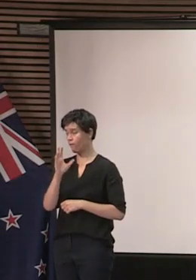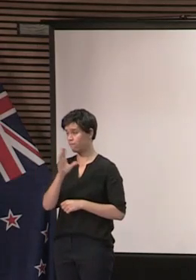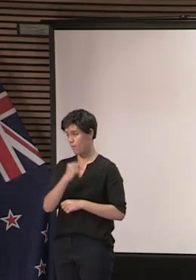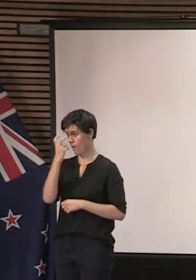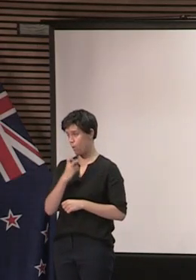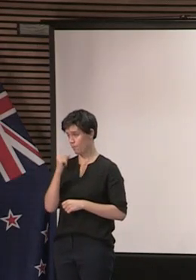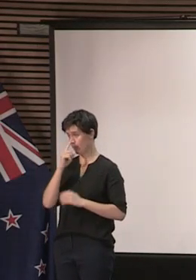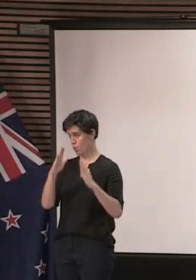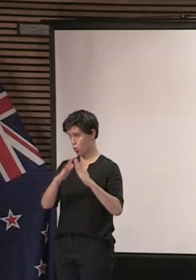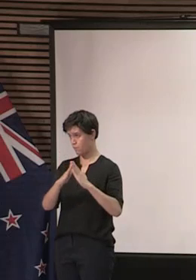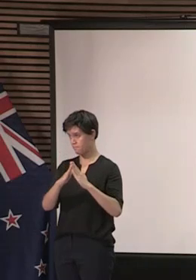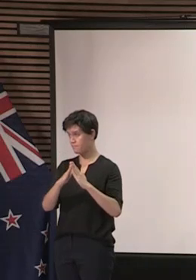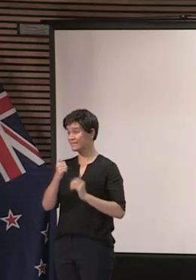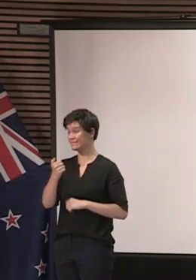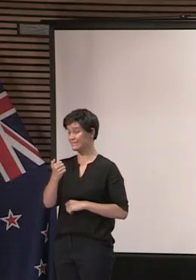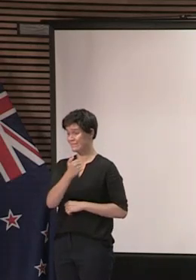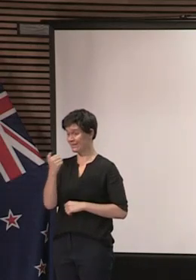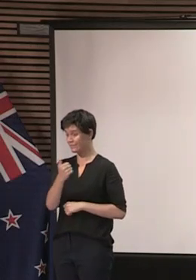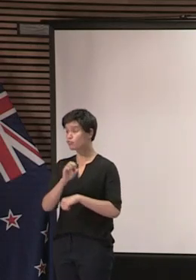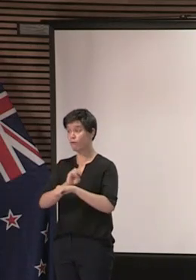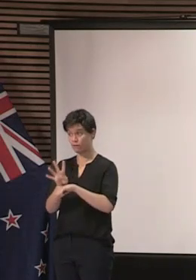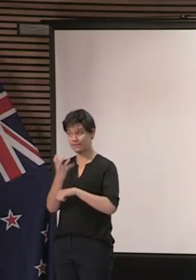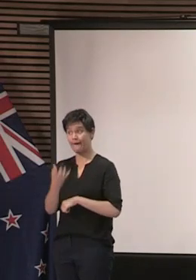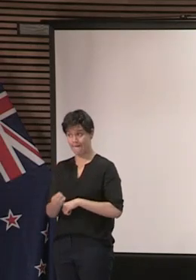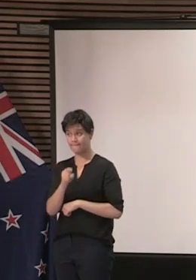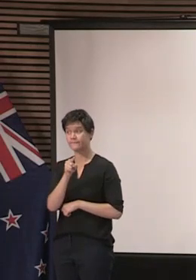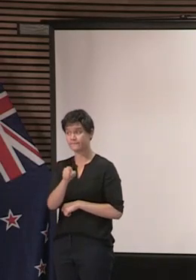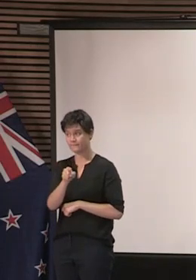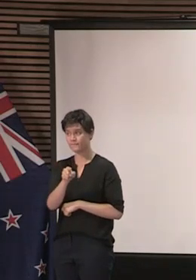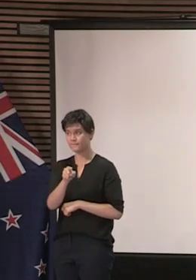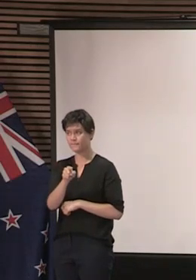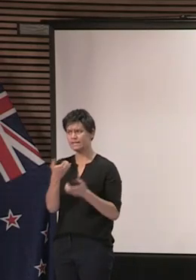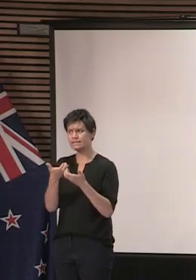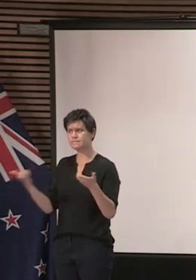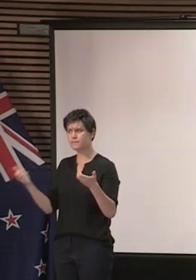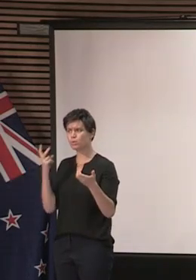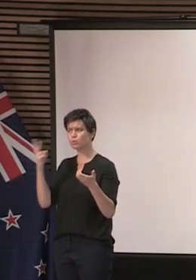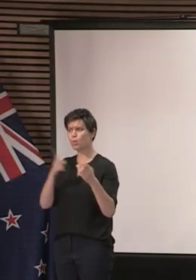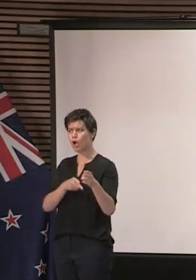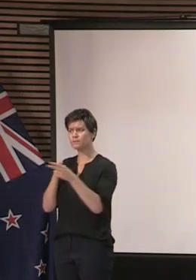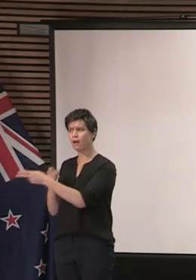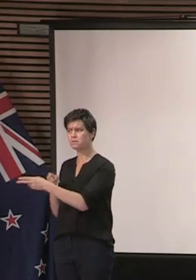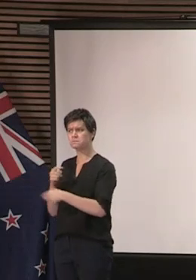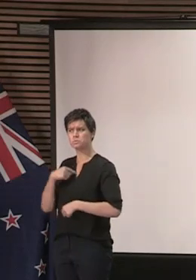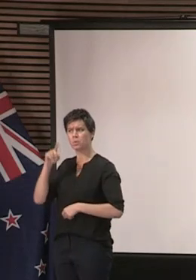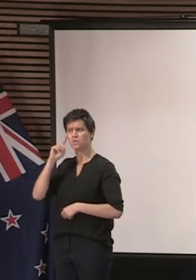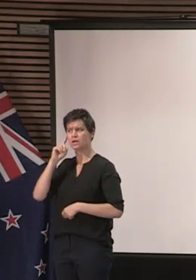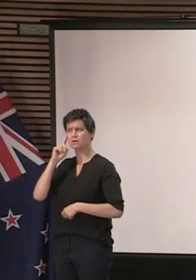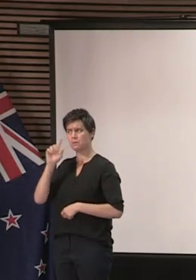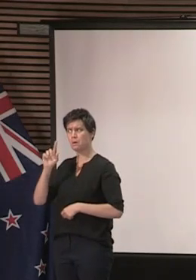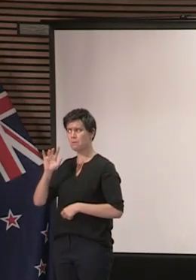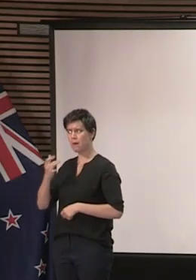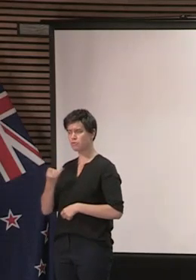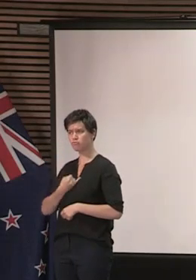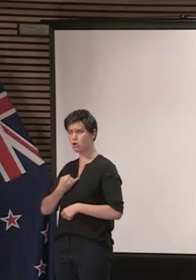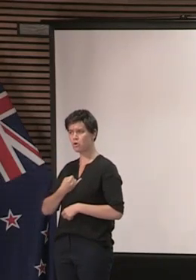there to be cared for there. I don't think they were in 2 separate hospitals, but I stand to be corrected on that. And when I last spoke